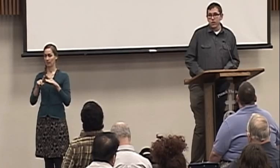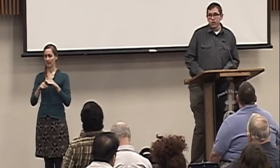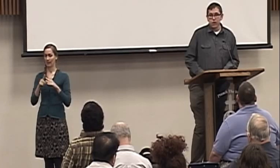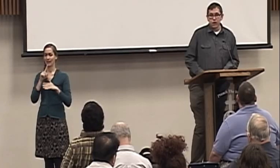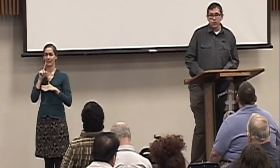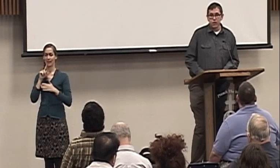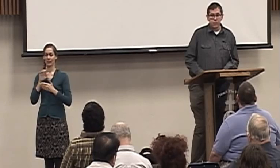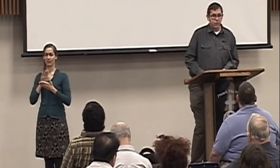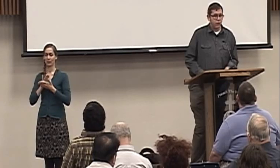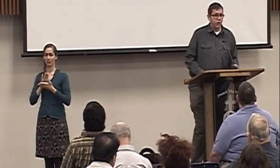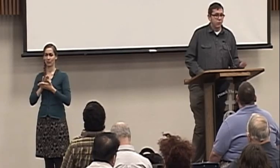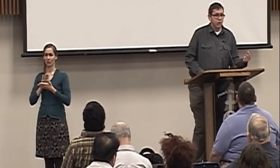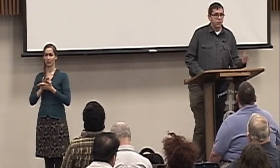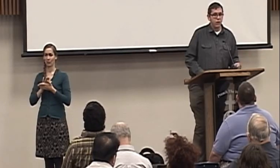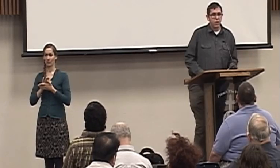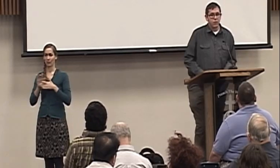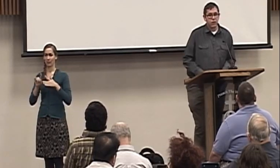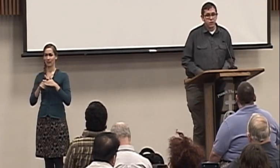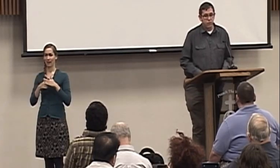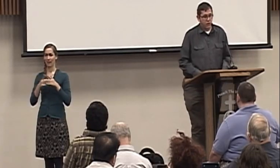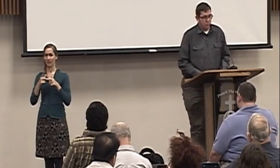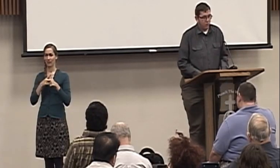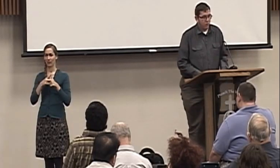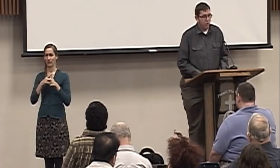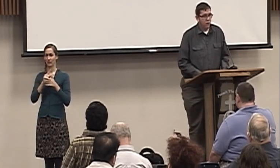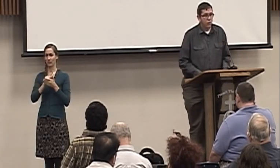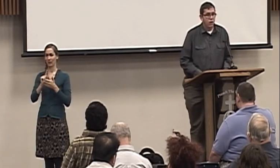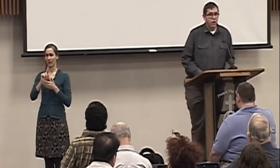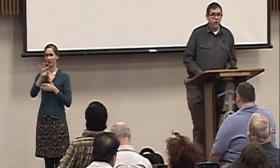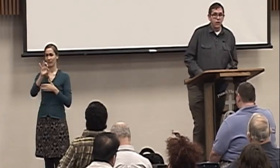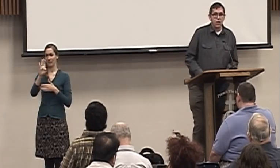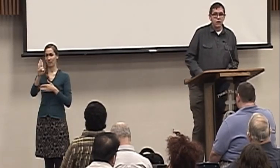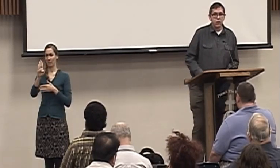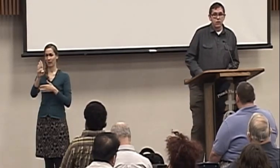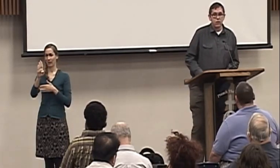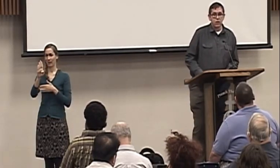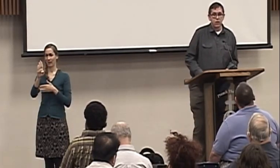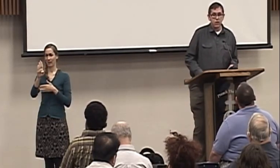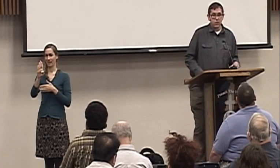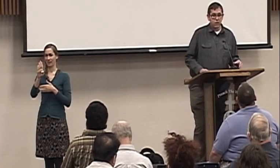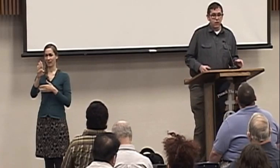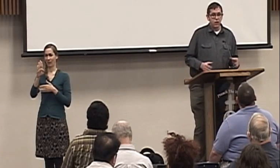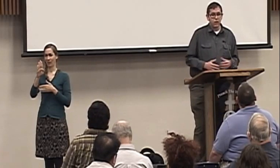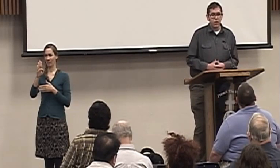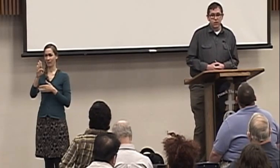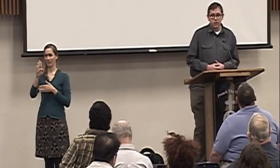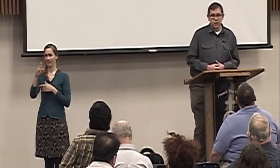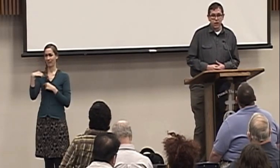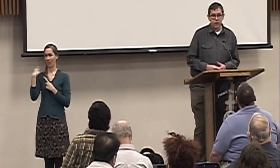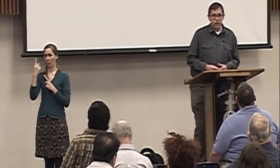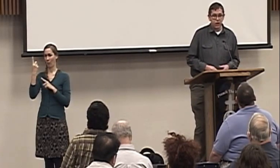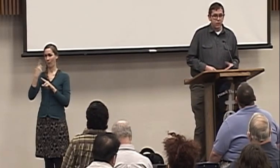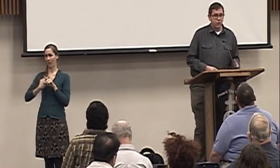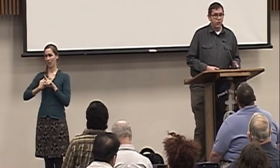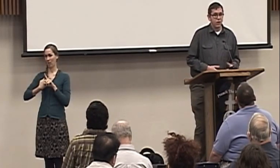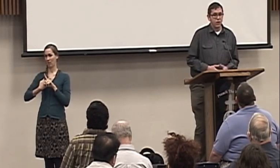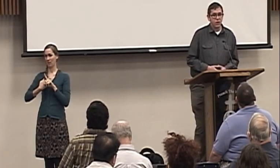started the first week of February this past month. And then it will show the inauguration that they held for it.